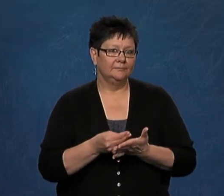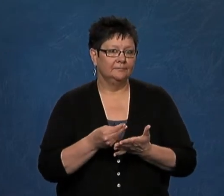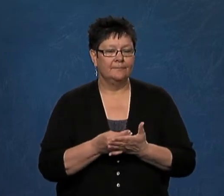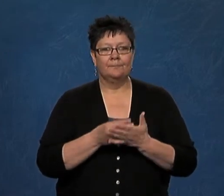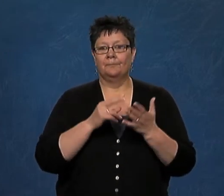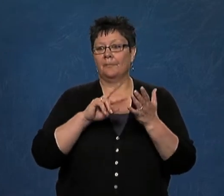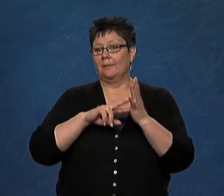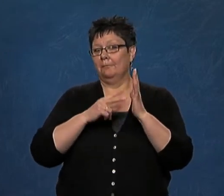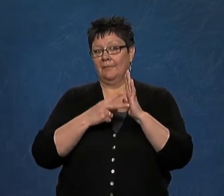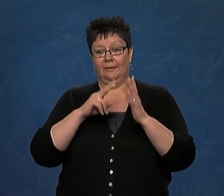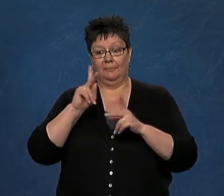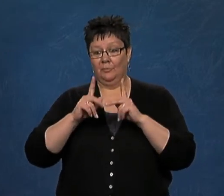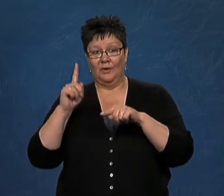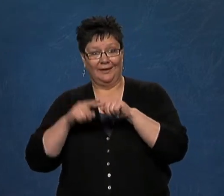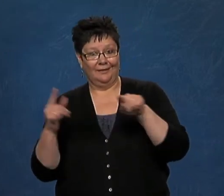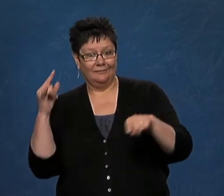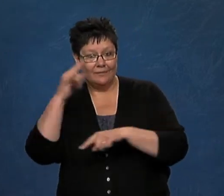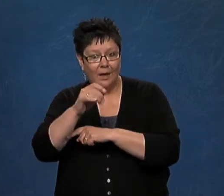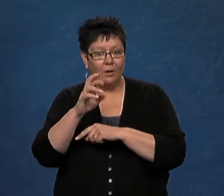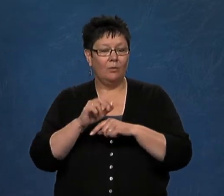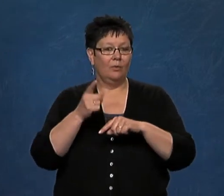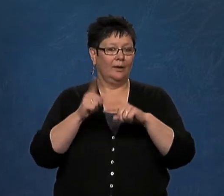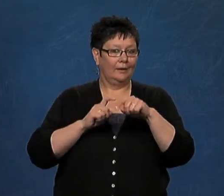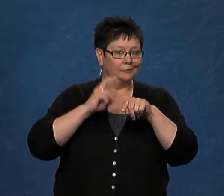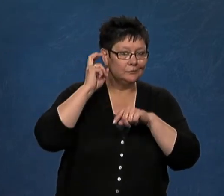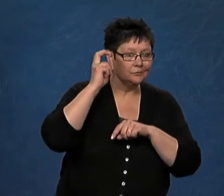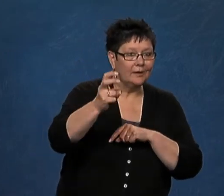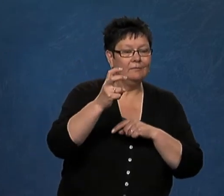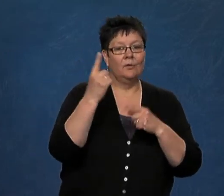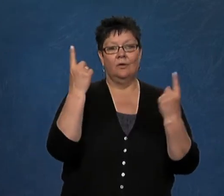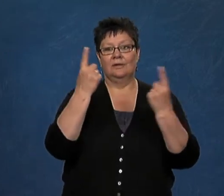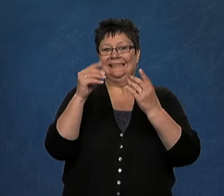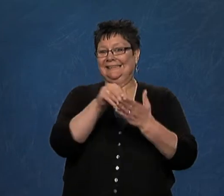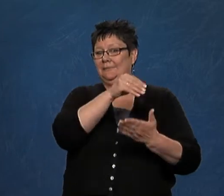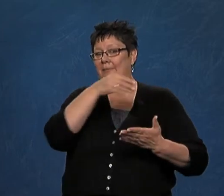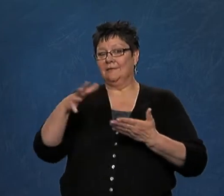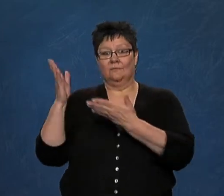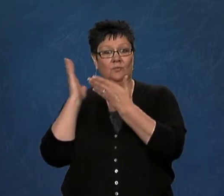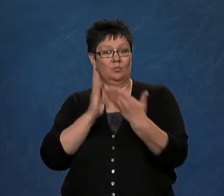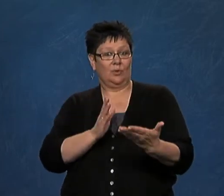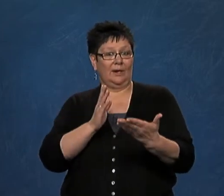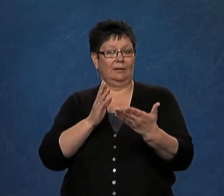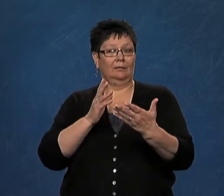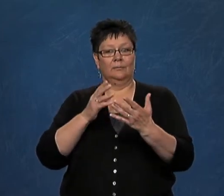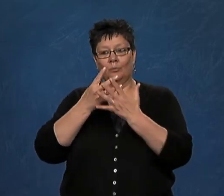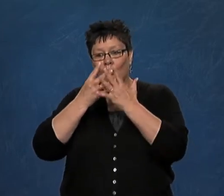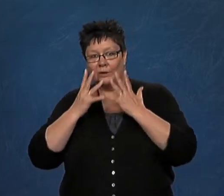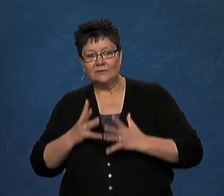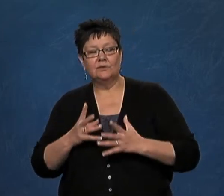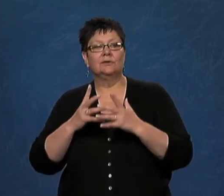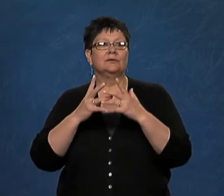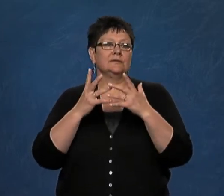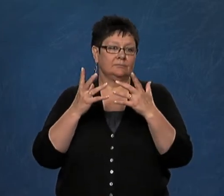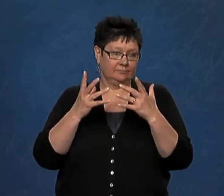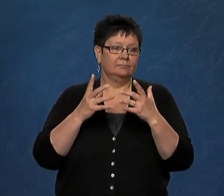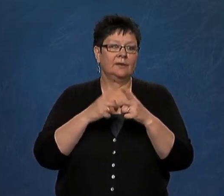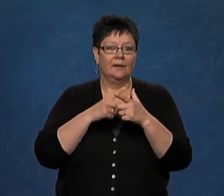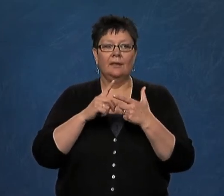That was established in order to save money. If people couldn't be there in person, typically it was expensive to have the witness flown